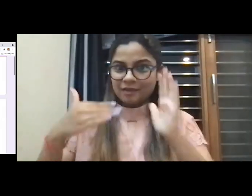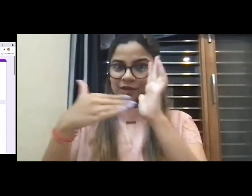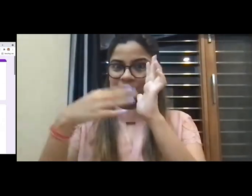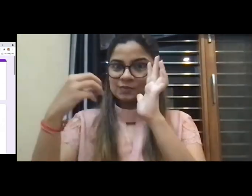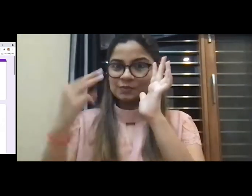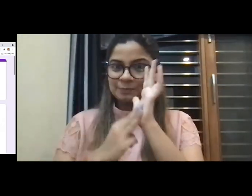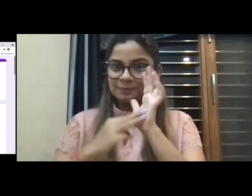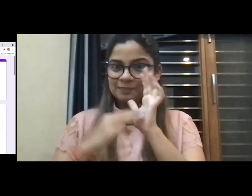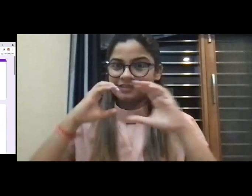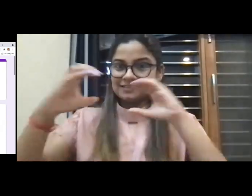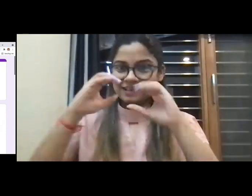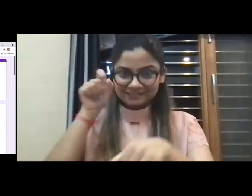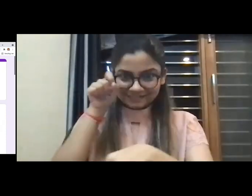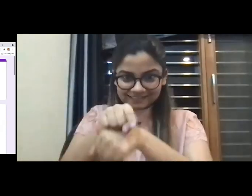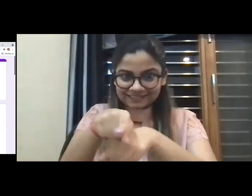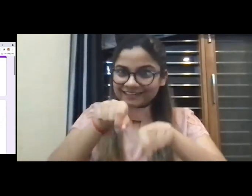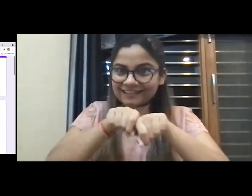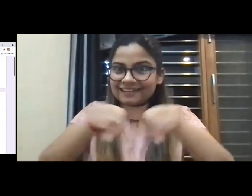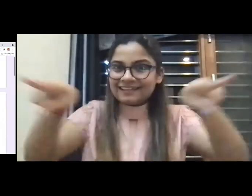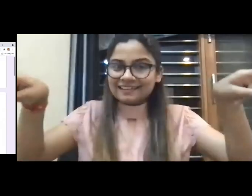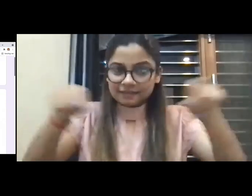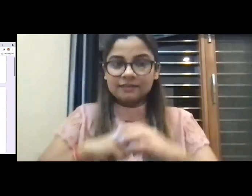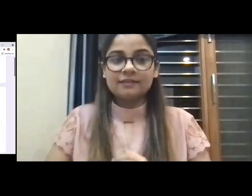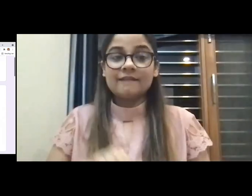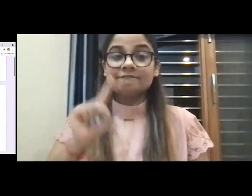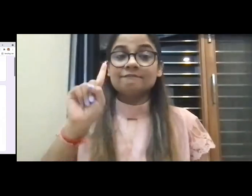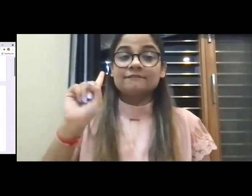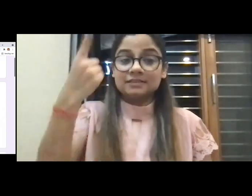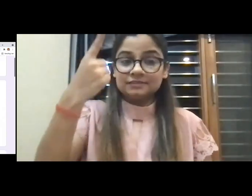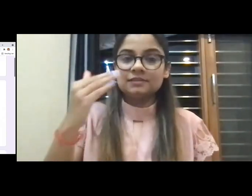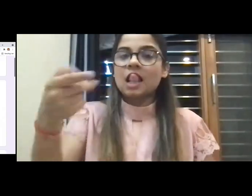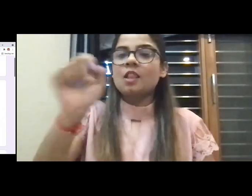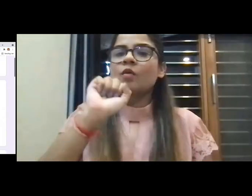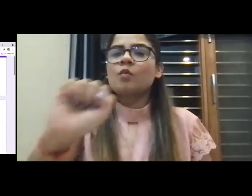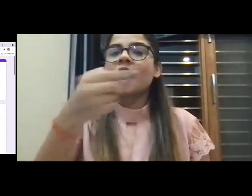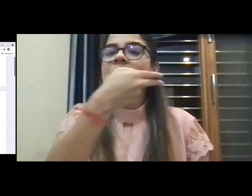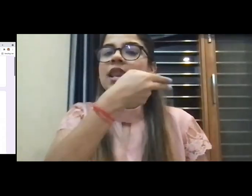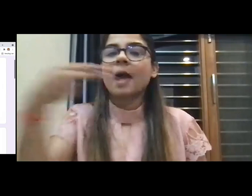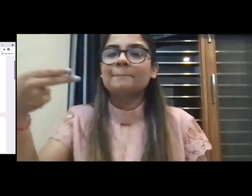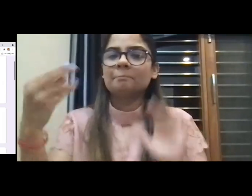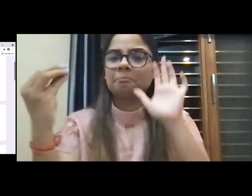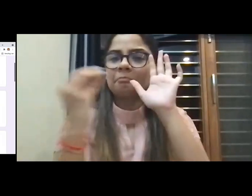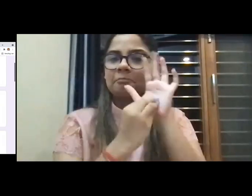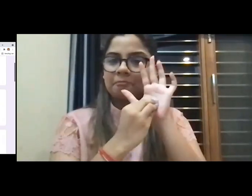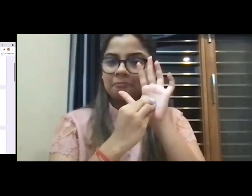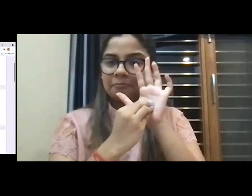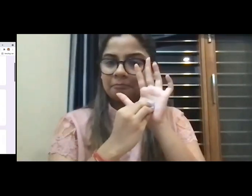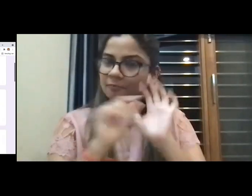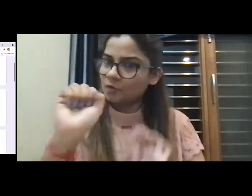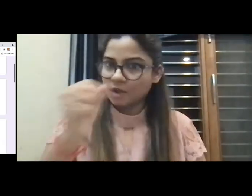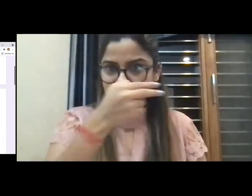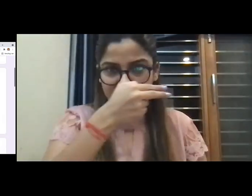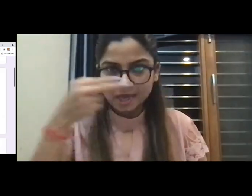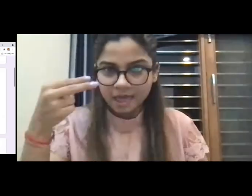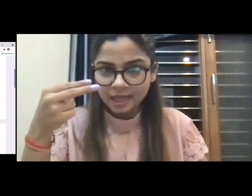The feedback form right now, you can see we've sent the link on the chat window, and first is basically